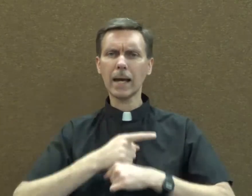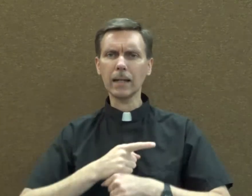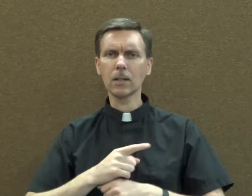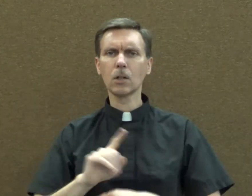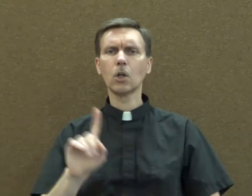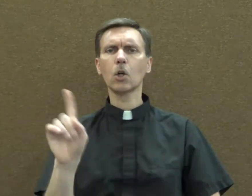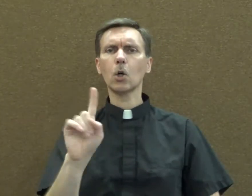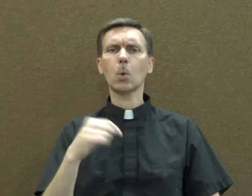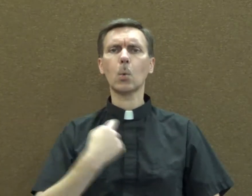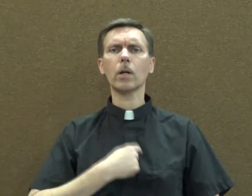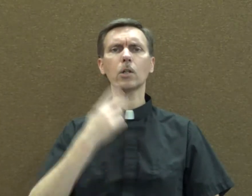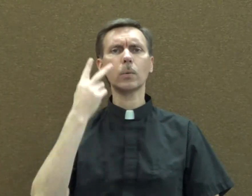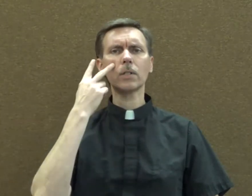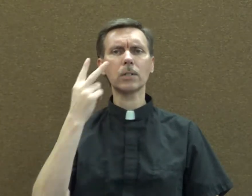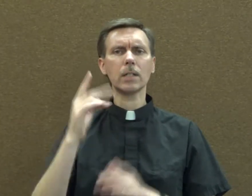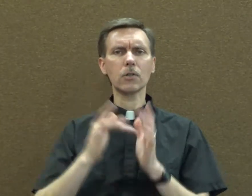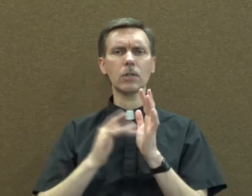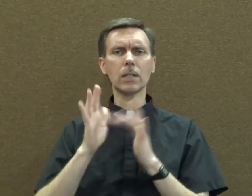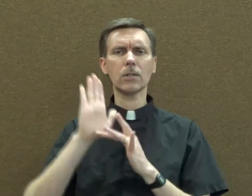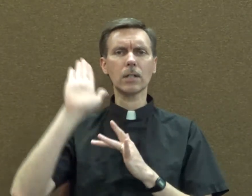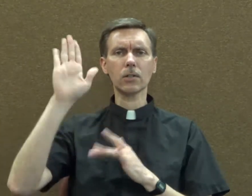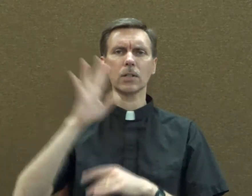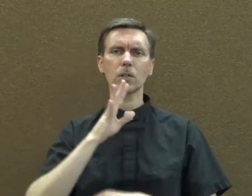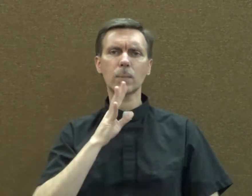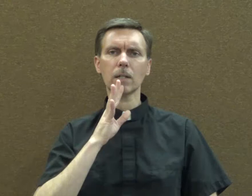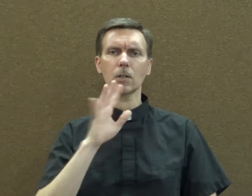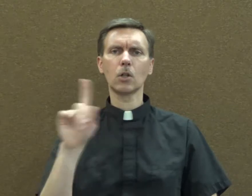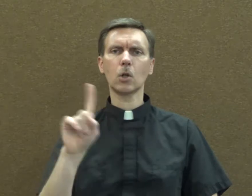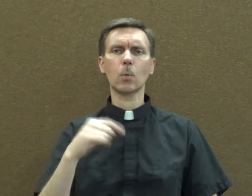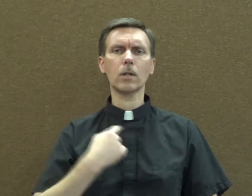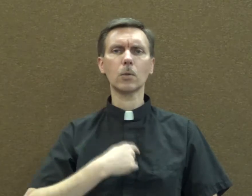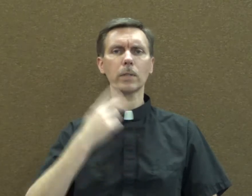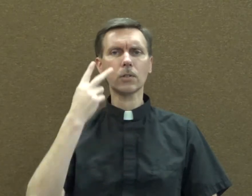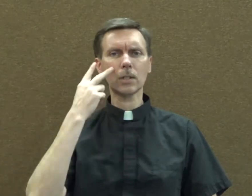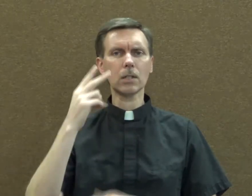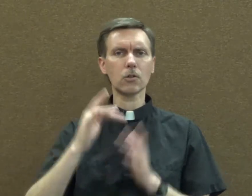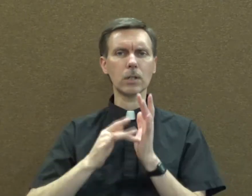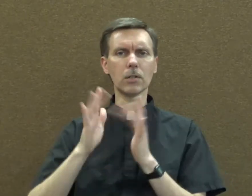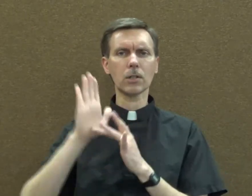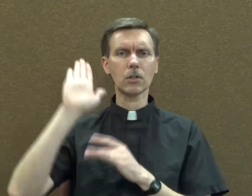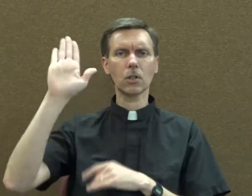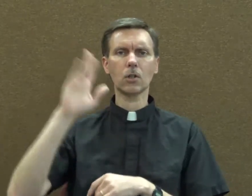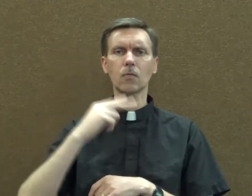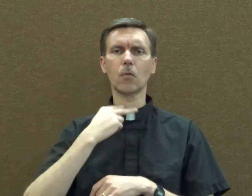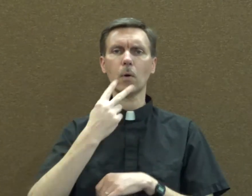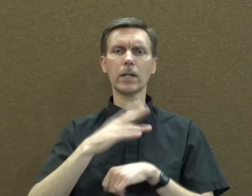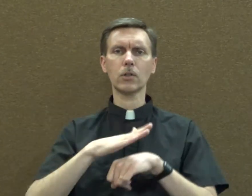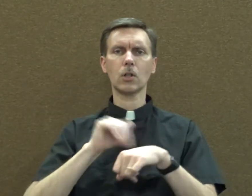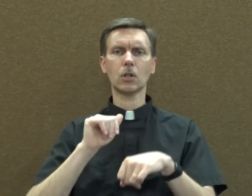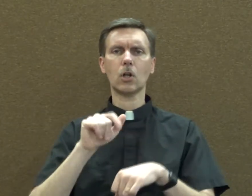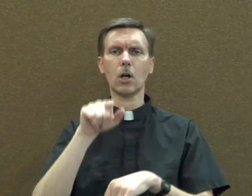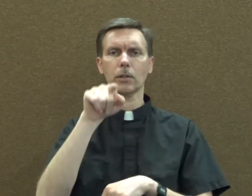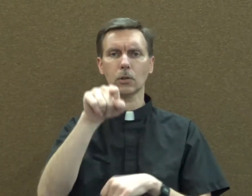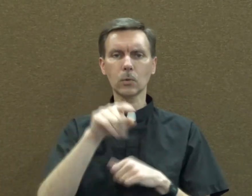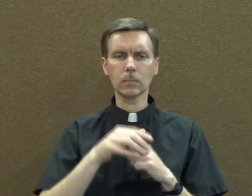today, where do we see Jesus speak? Where do we see Jesus' voice calling you?